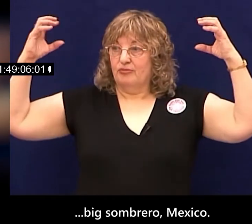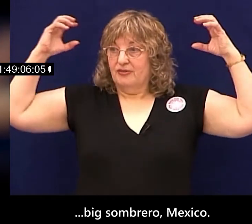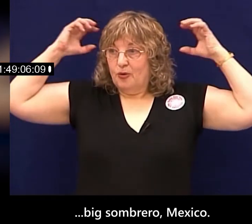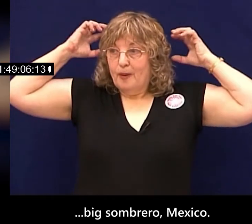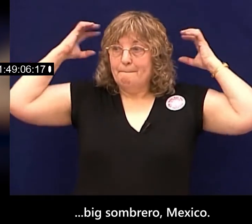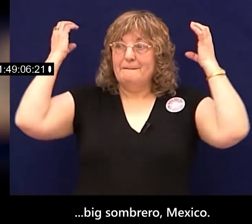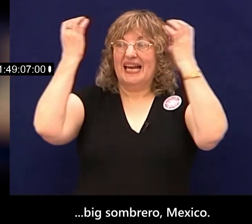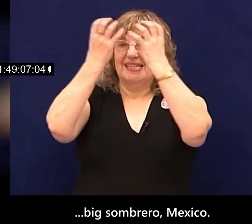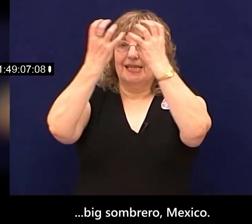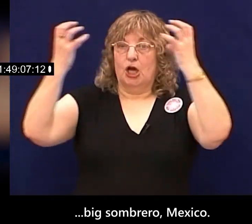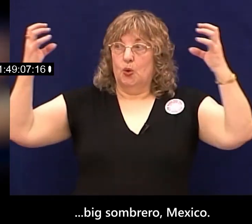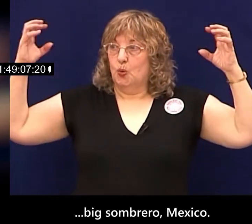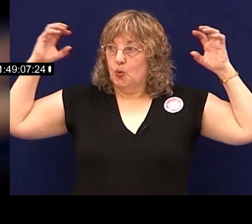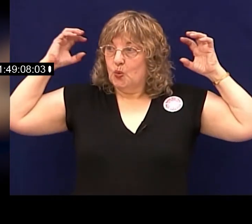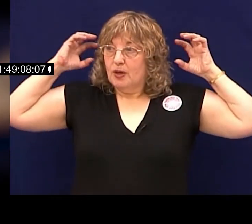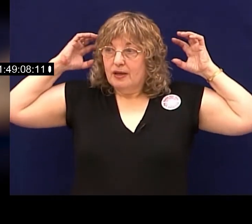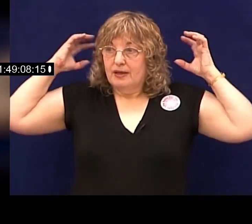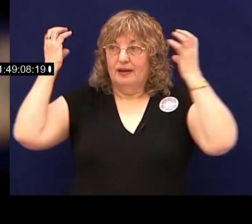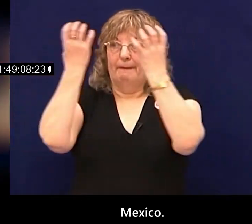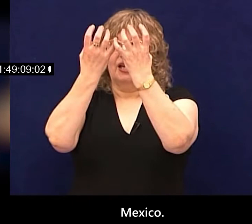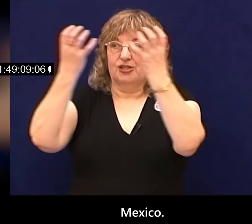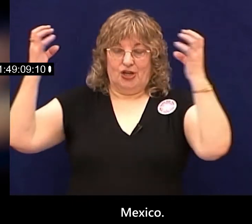sombrero. Mexico. Mexico.